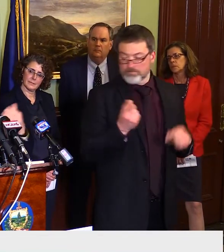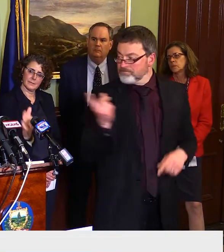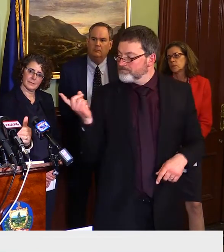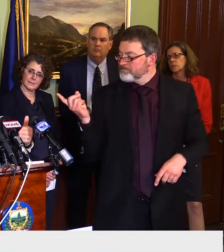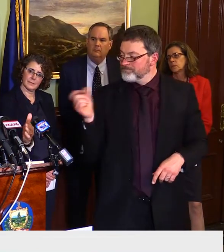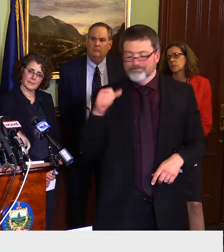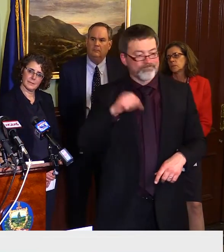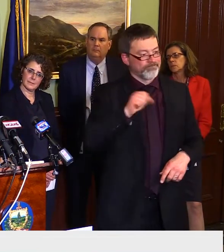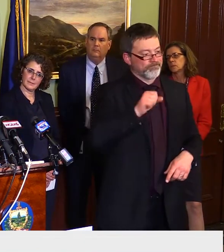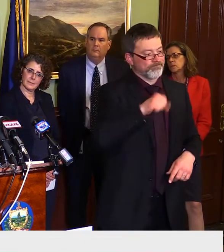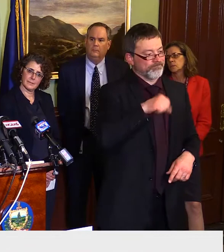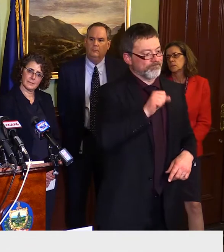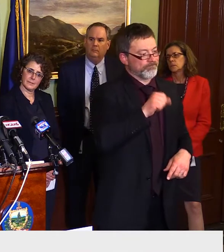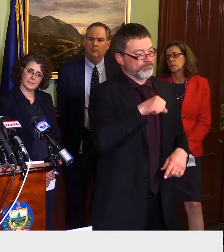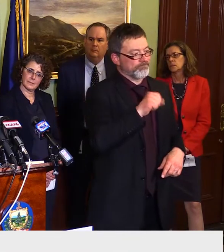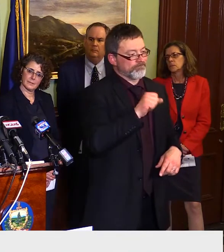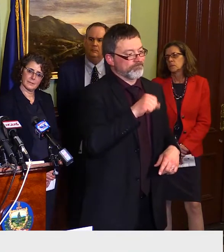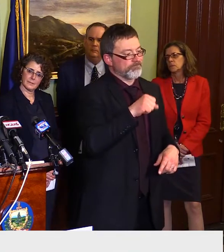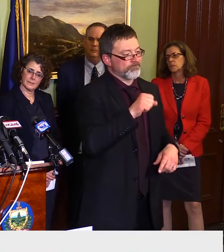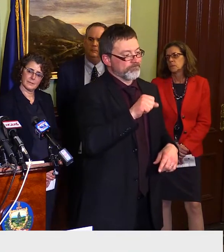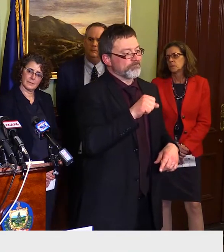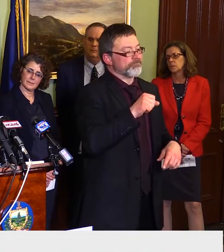make sure that